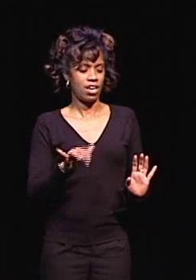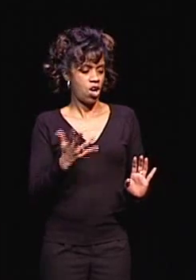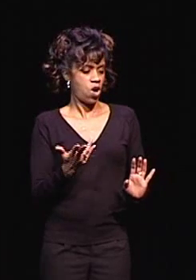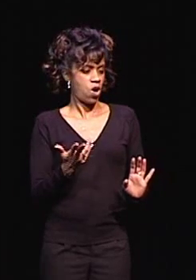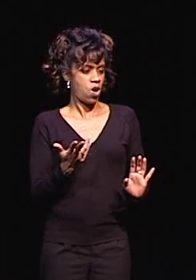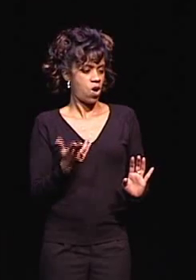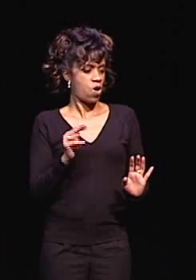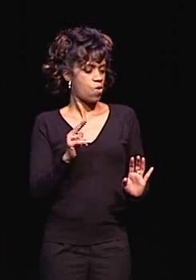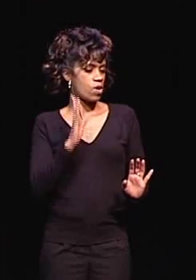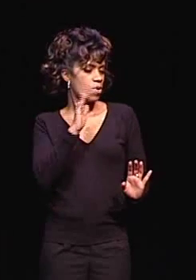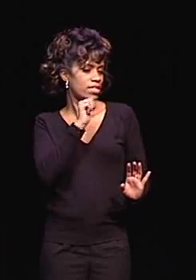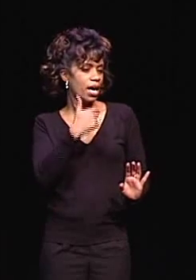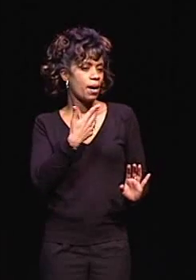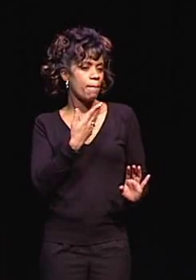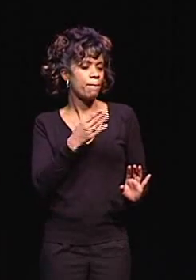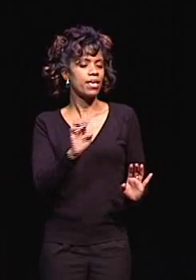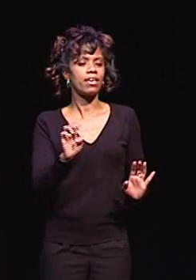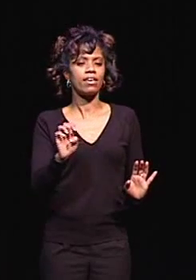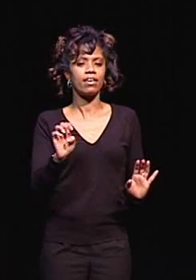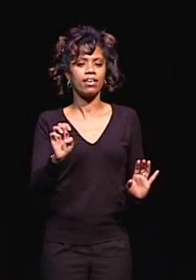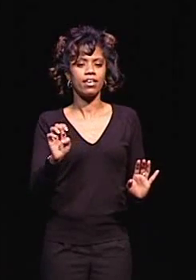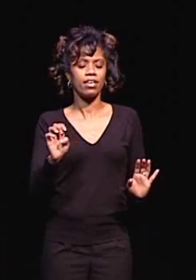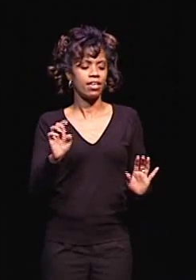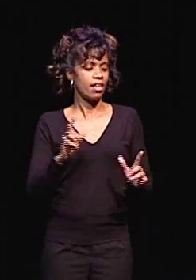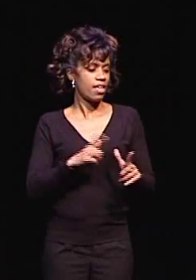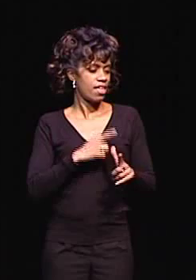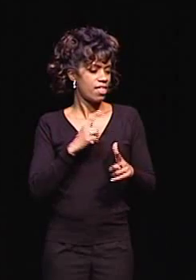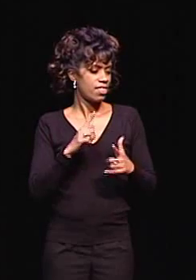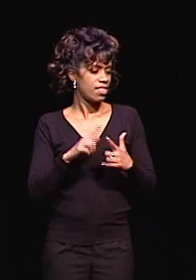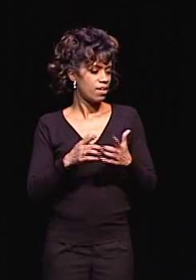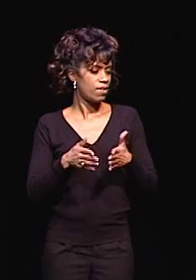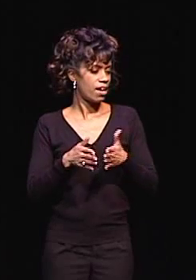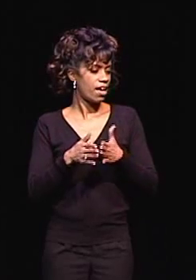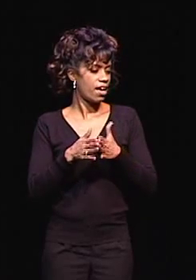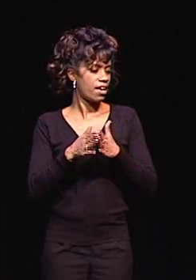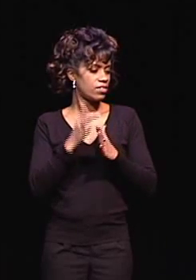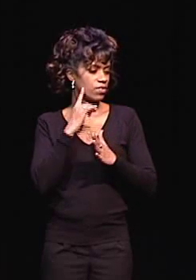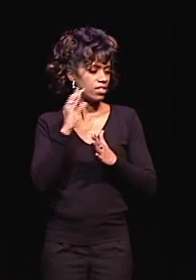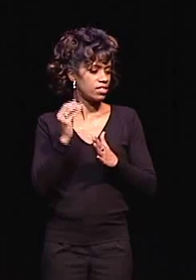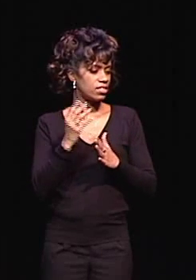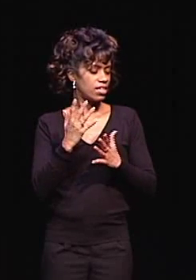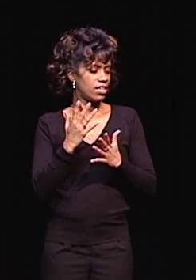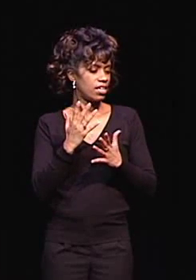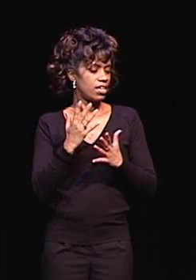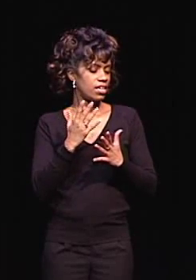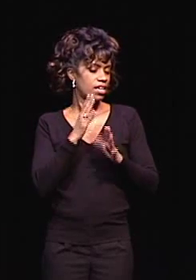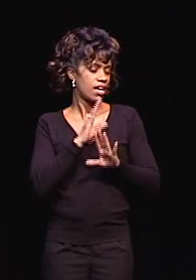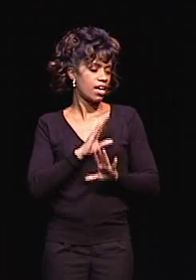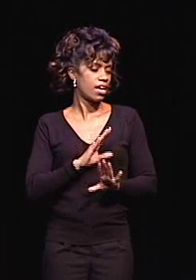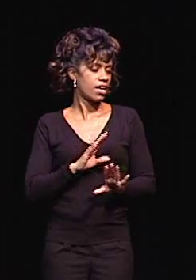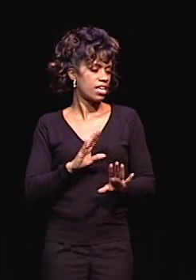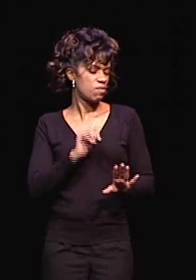be, and bask beneath her sunny eye. It will not turn on thee.